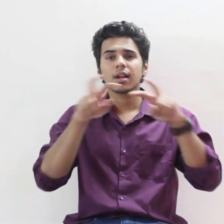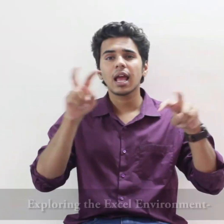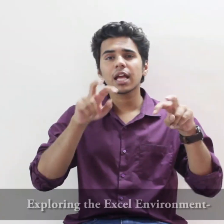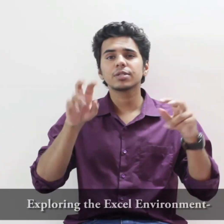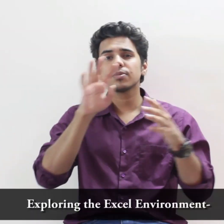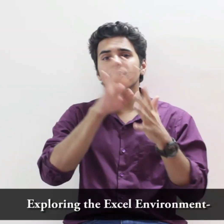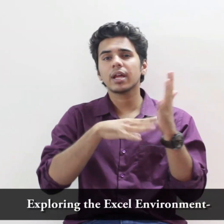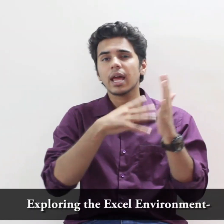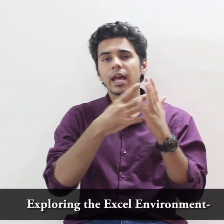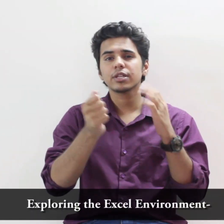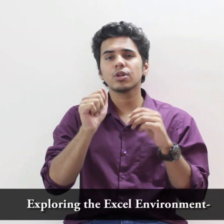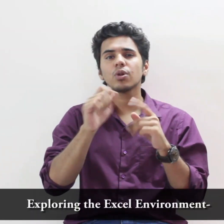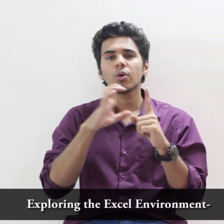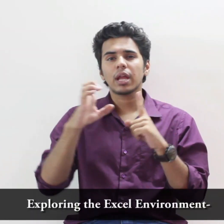exploring the Excel environment.